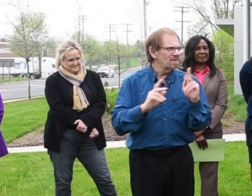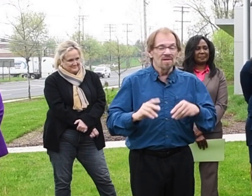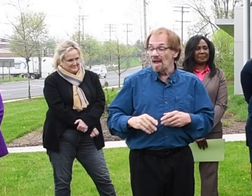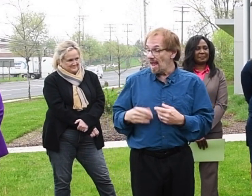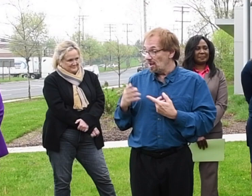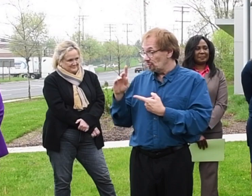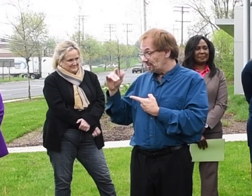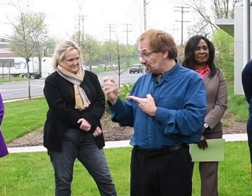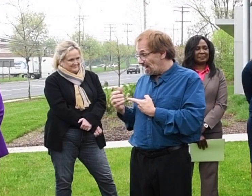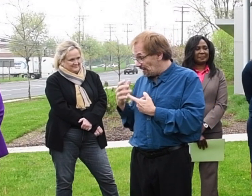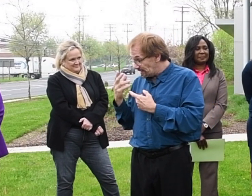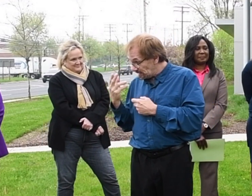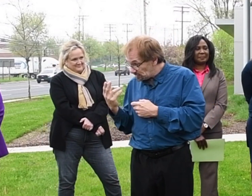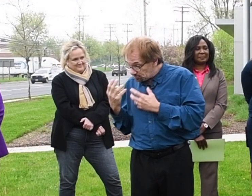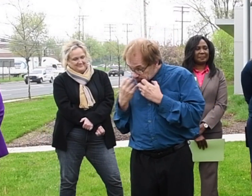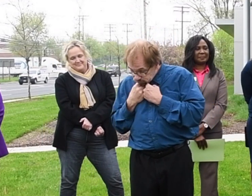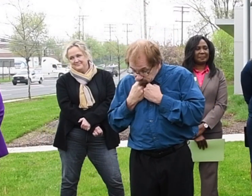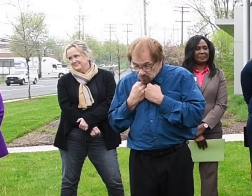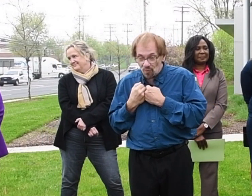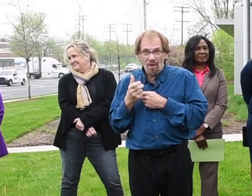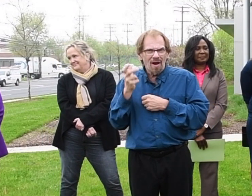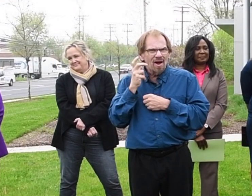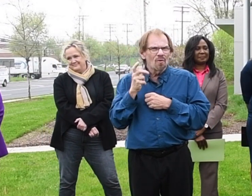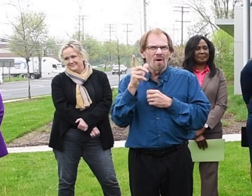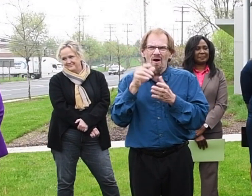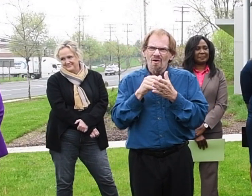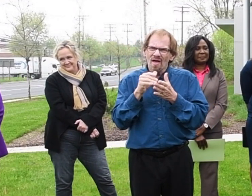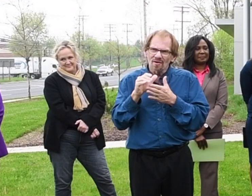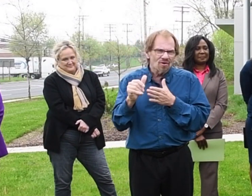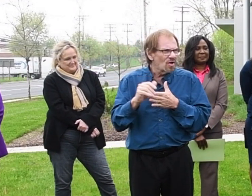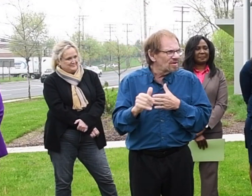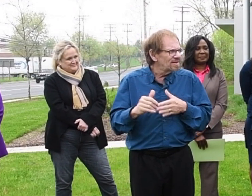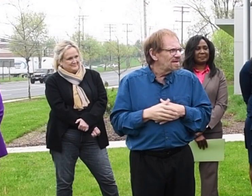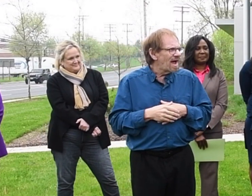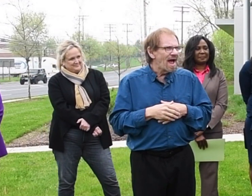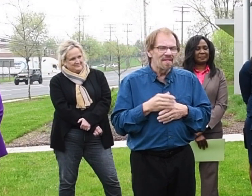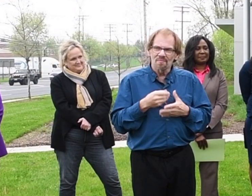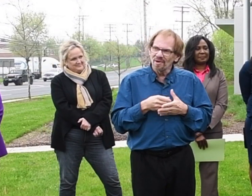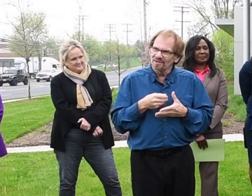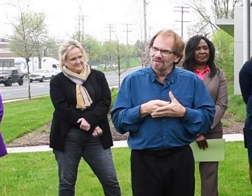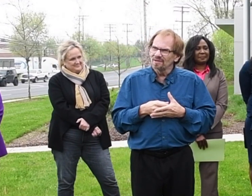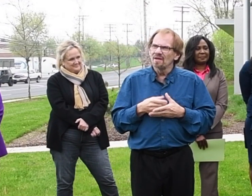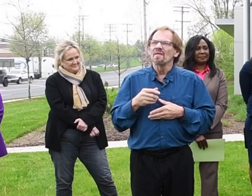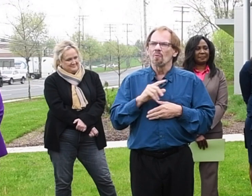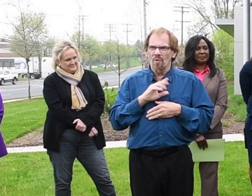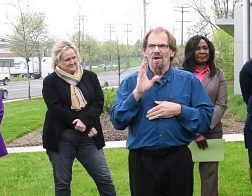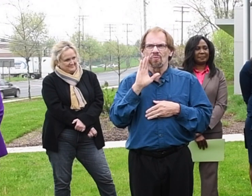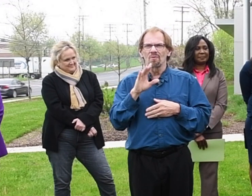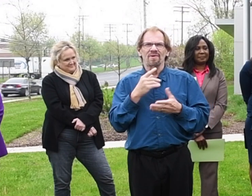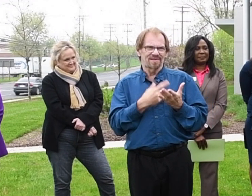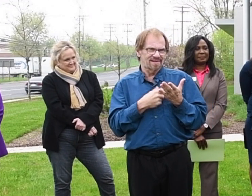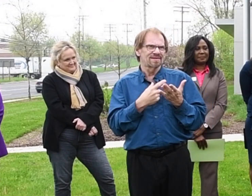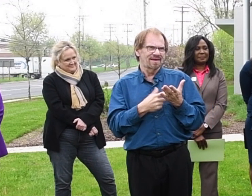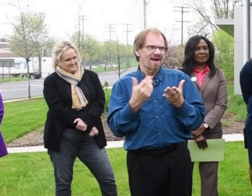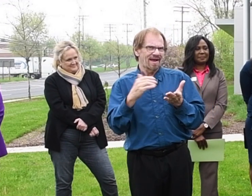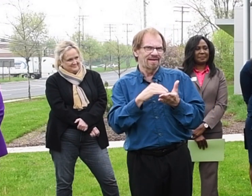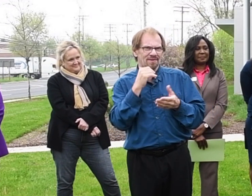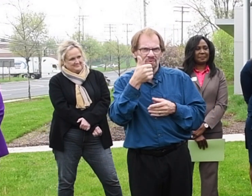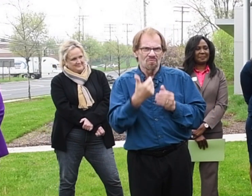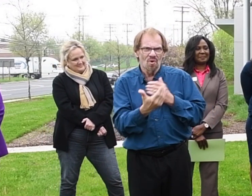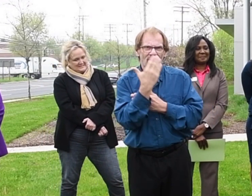will receive an additional investment, as you heard earlier, of $100,000 in our upcoming budget, which we will be talking about again on tomorrow